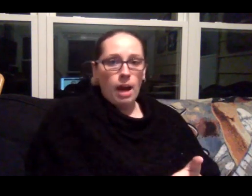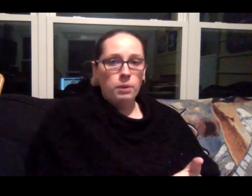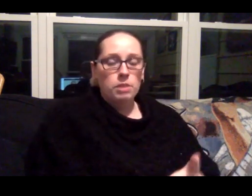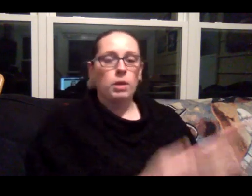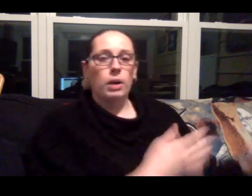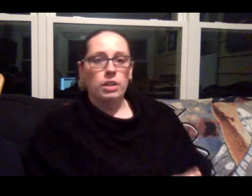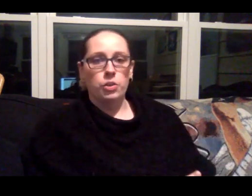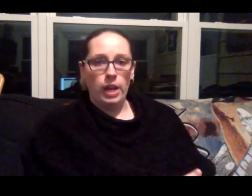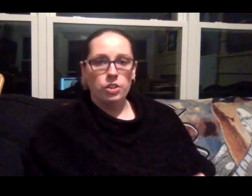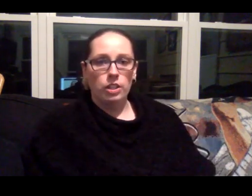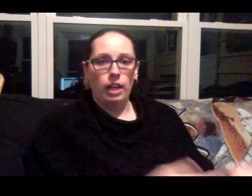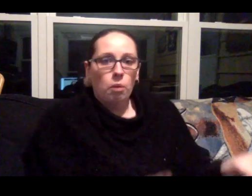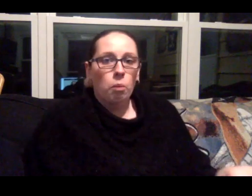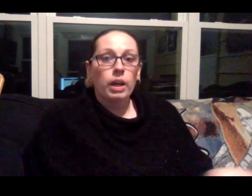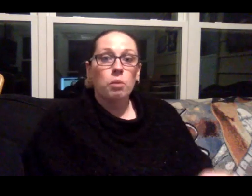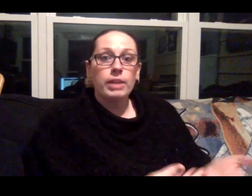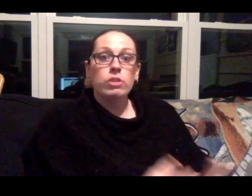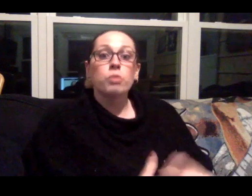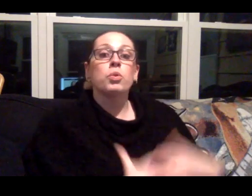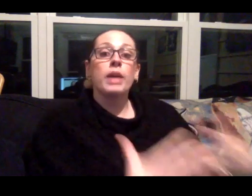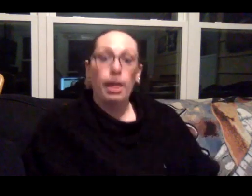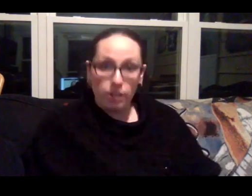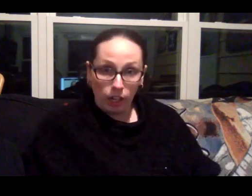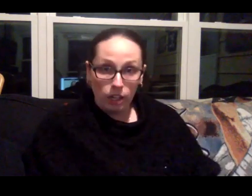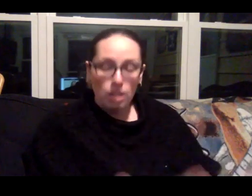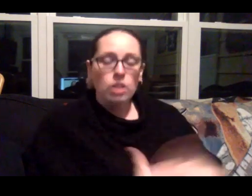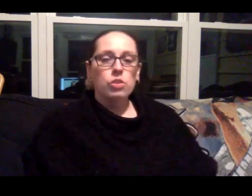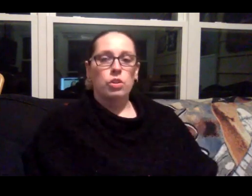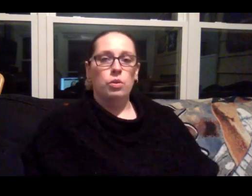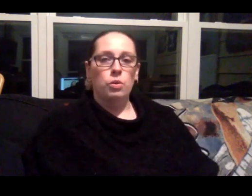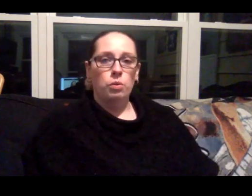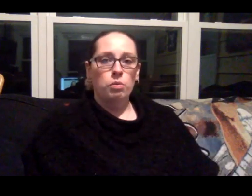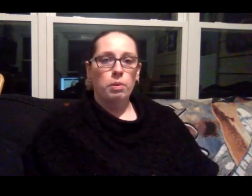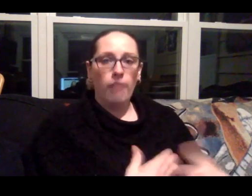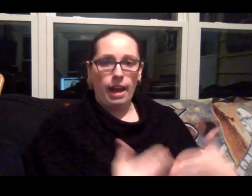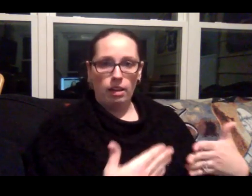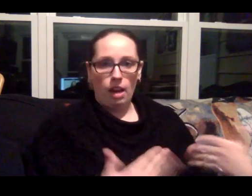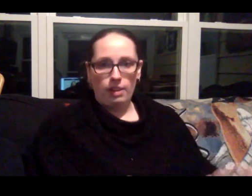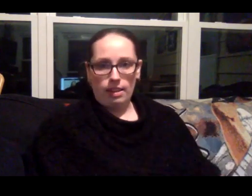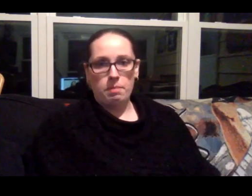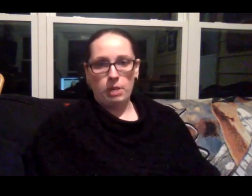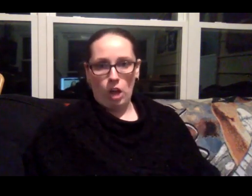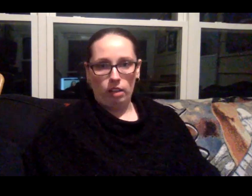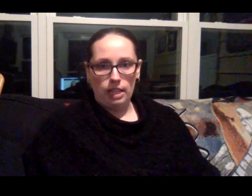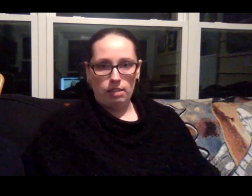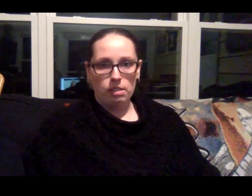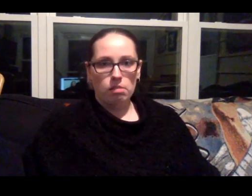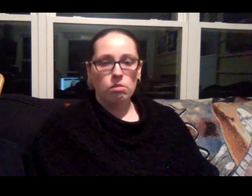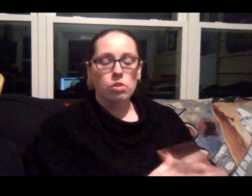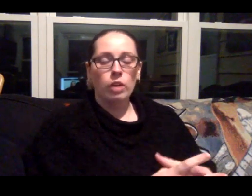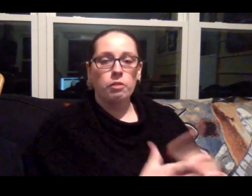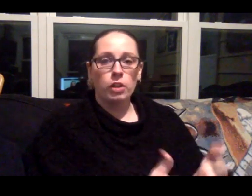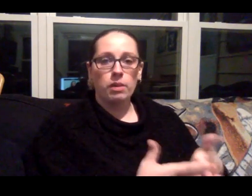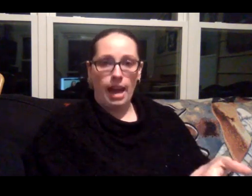to go backwards and we don't want to issue next year. Like what can we do together to provide everything that my child needs?